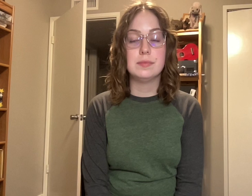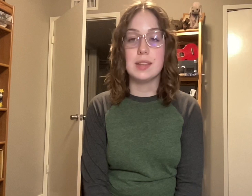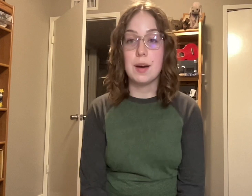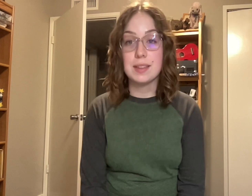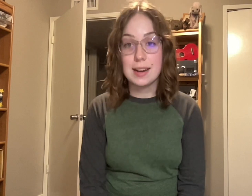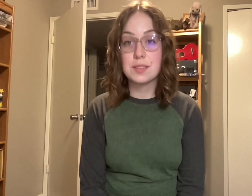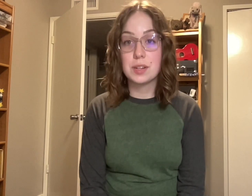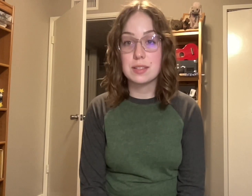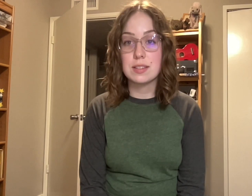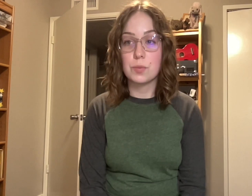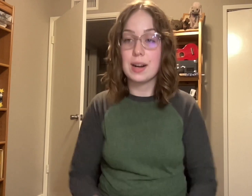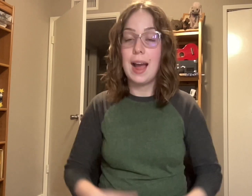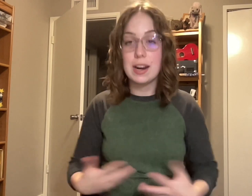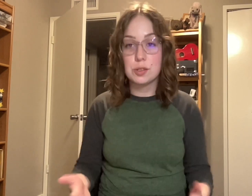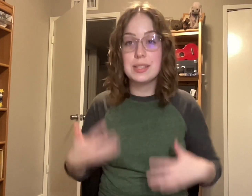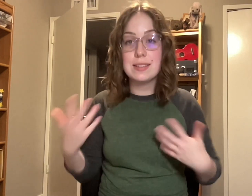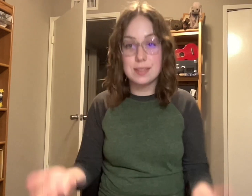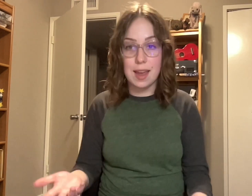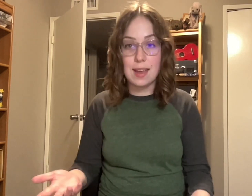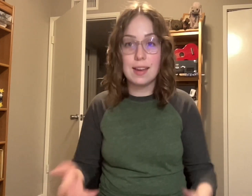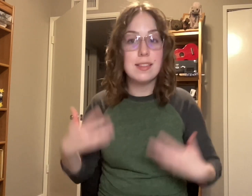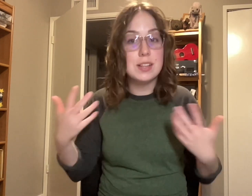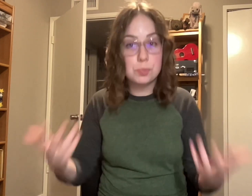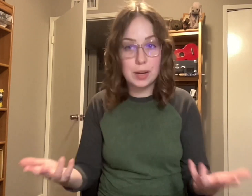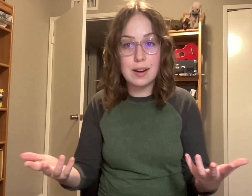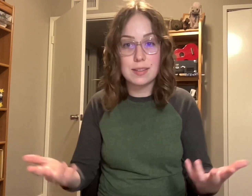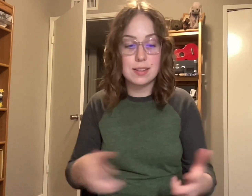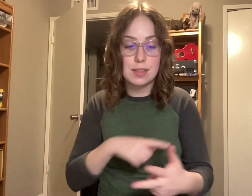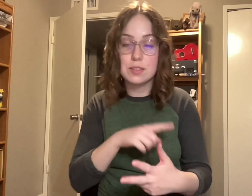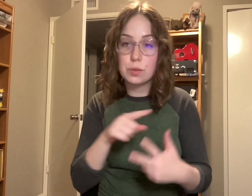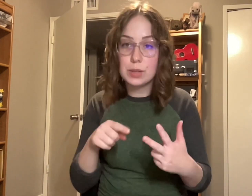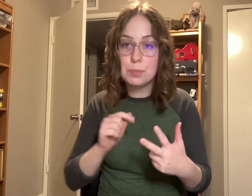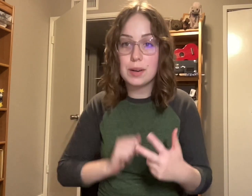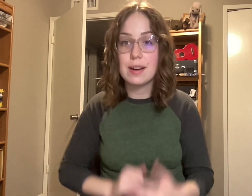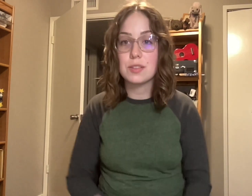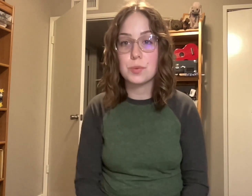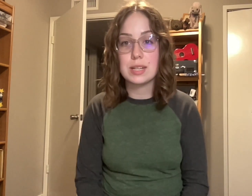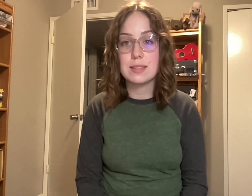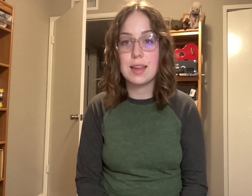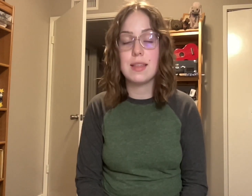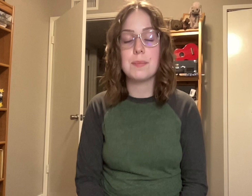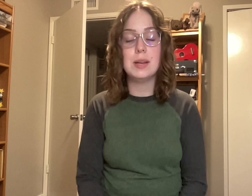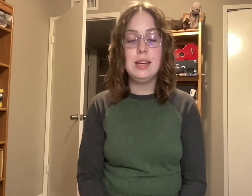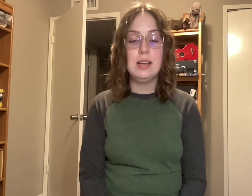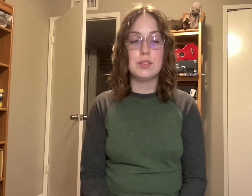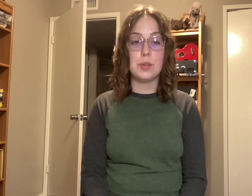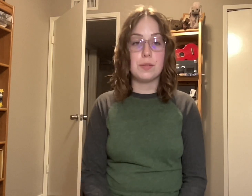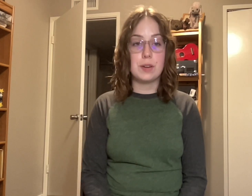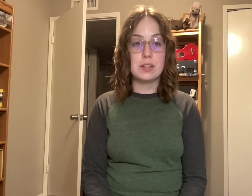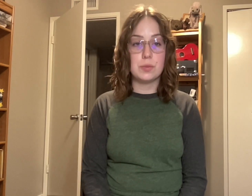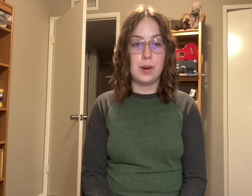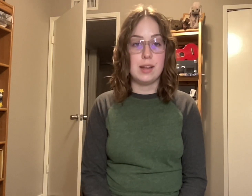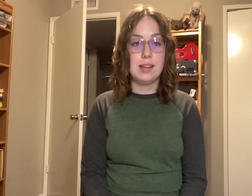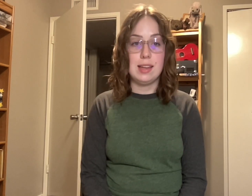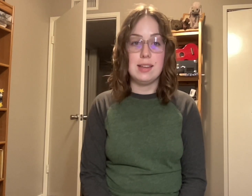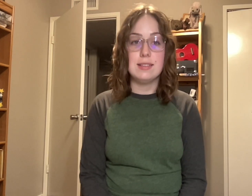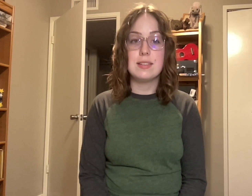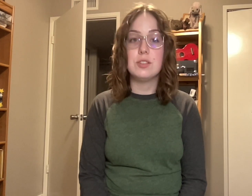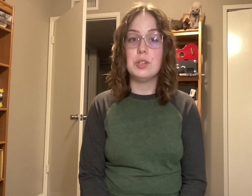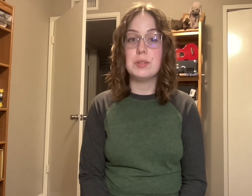Now in the next verses, we're going to actually say these prayers. These 3 prayers, we're going to say them. So the first one is to